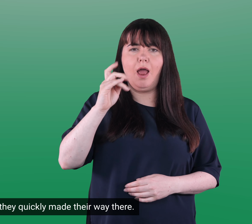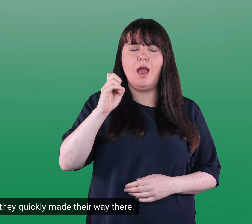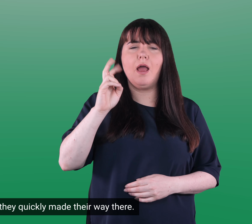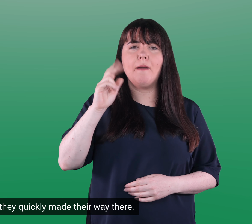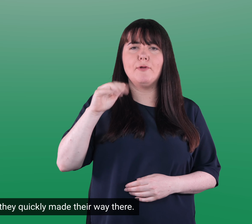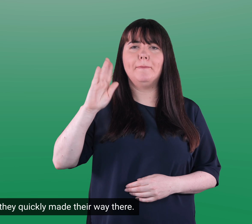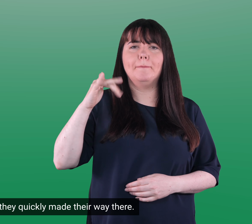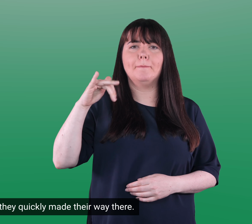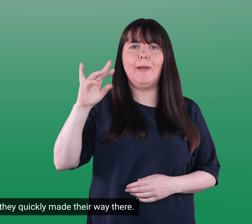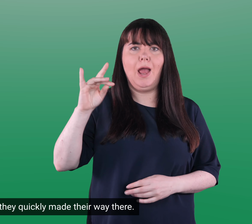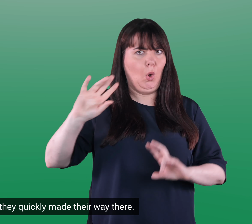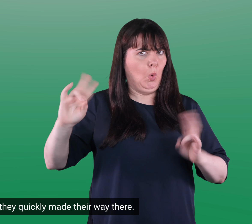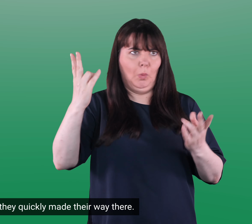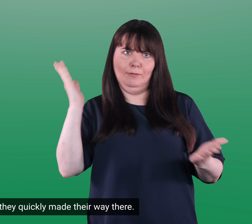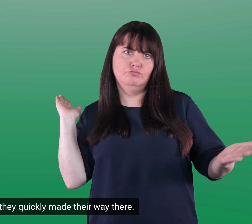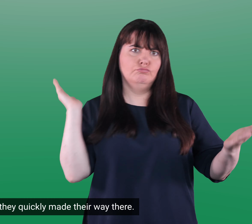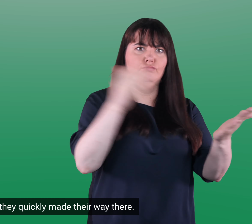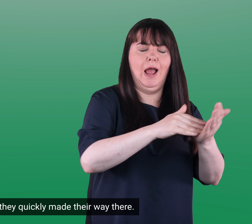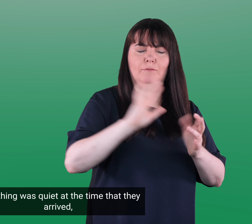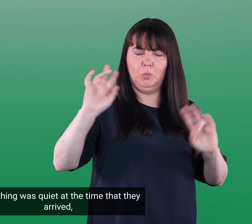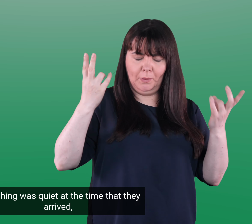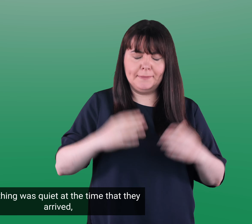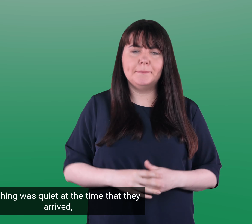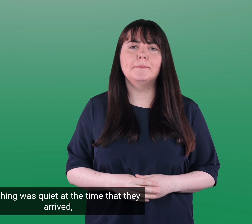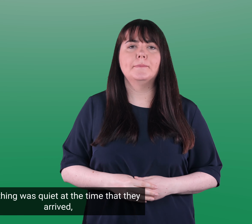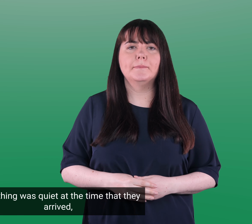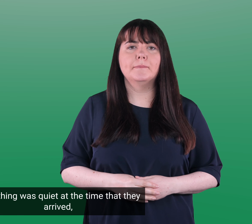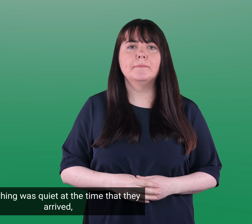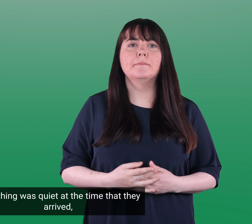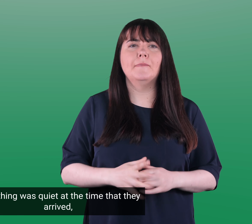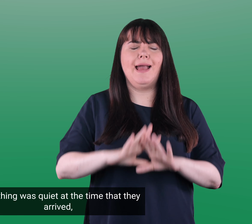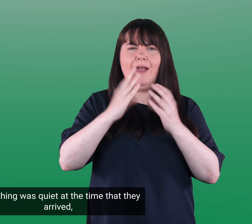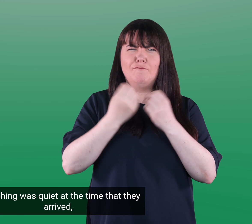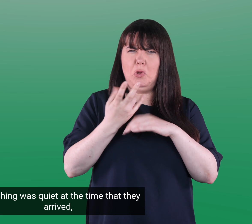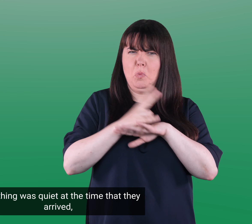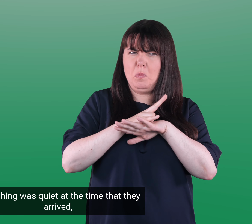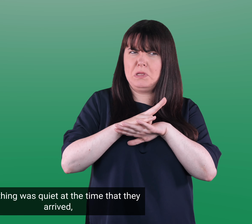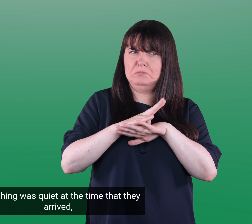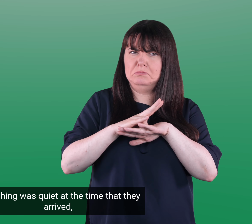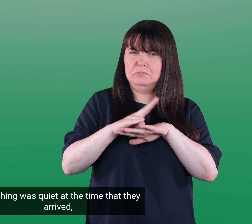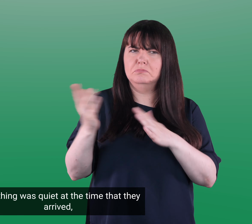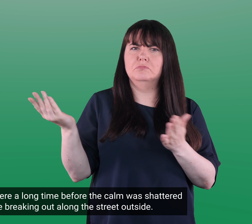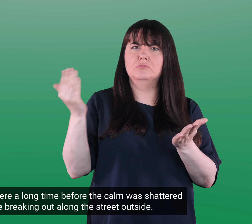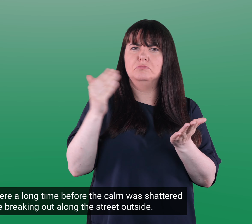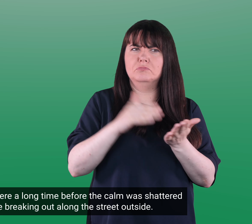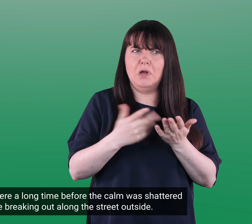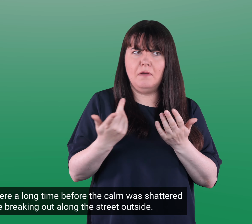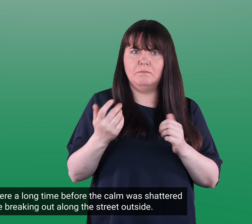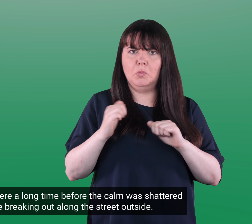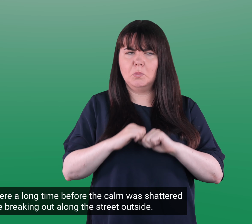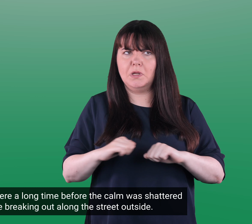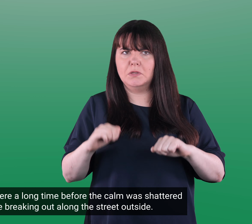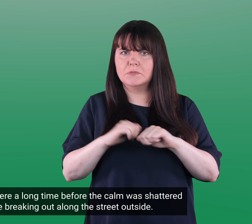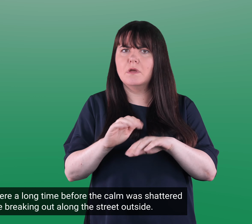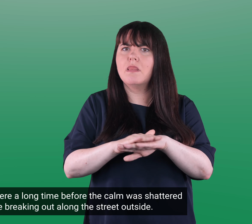made their way there. Everything was quiet at the time that they arrived, and they were there a long time before the